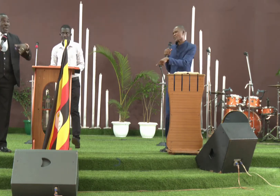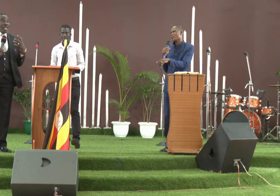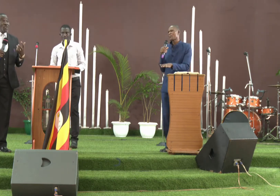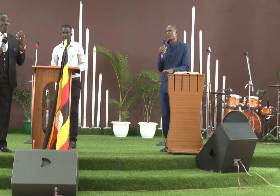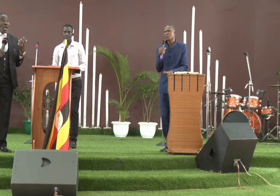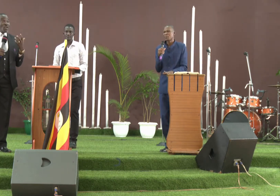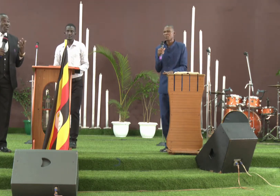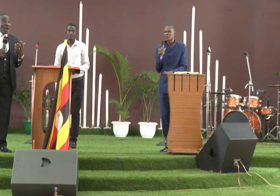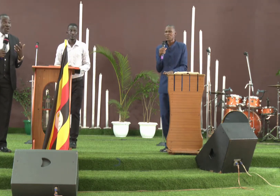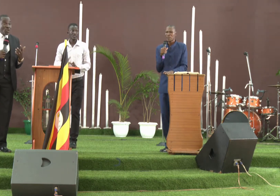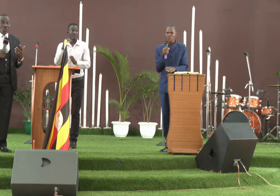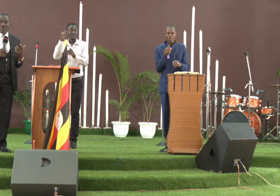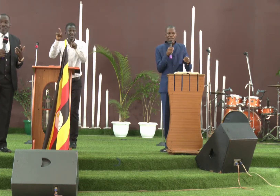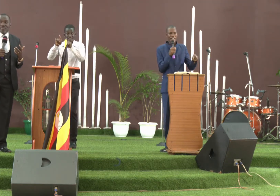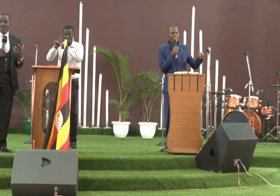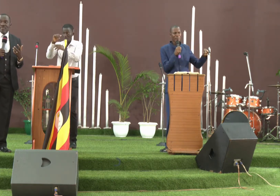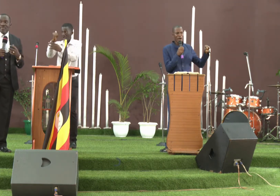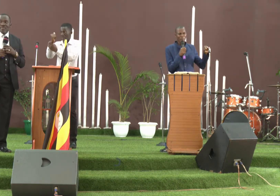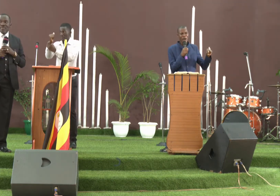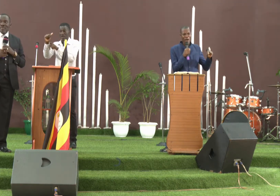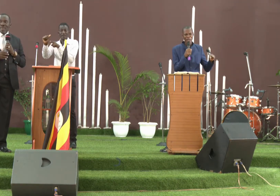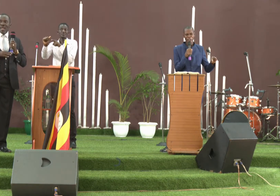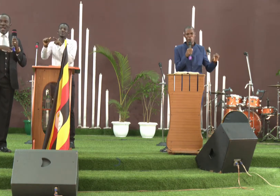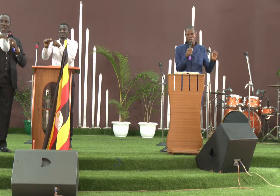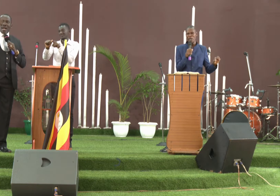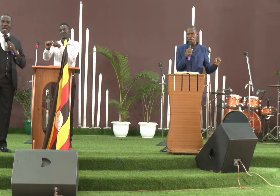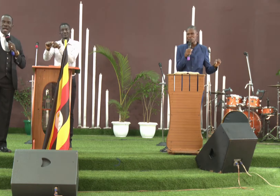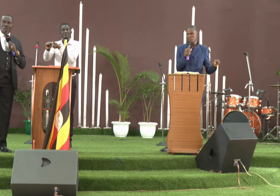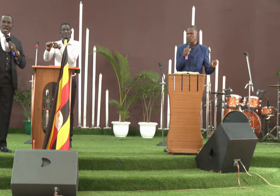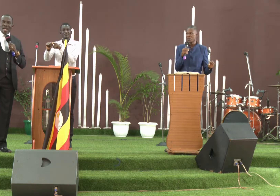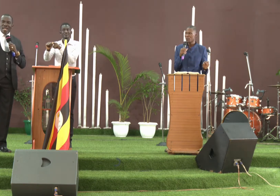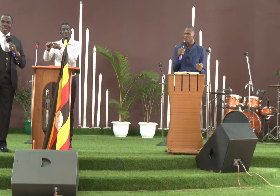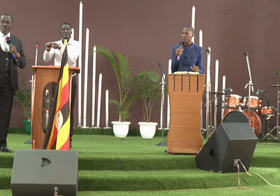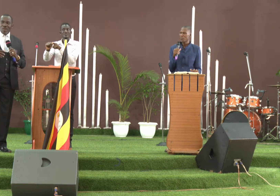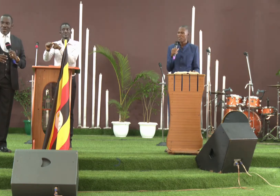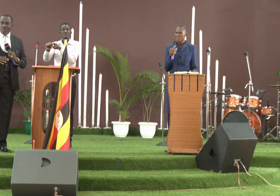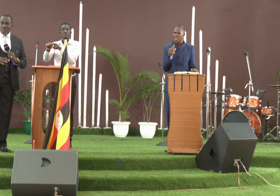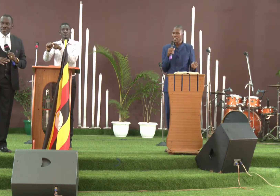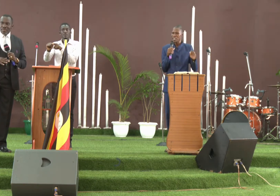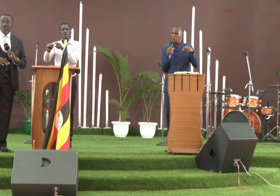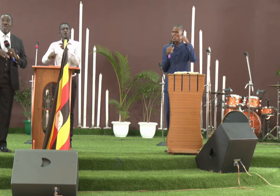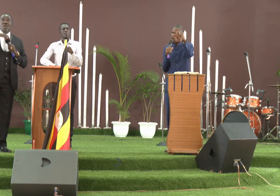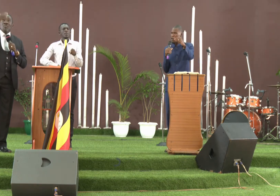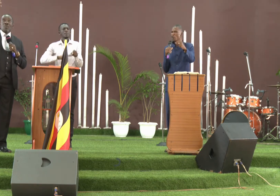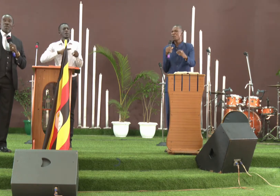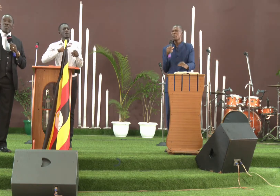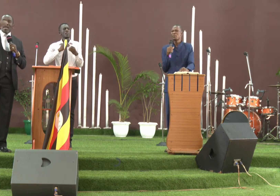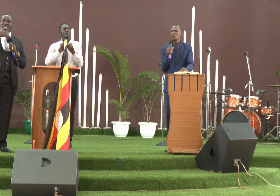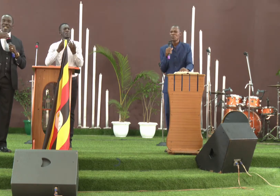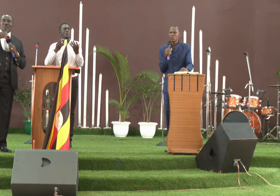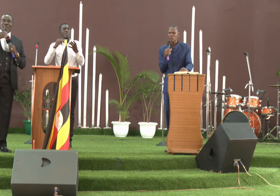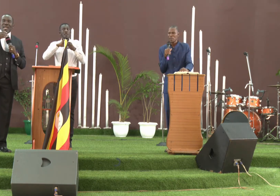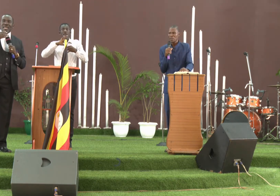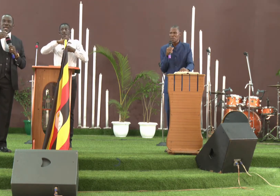corners. Ibrahimu yomwa yogeruwako. The same Abraham that is spoken about. Awanga denyo. He has lived long. Mubiyomo